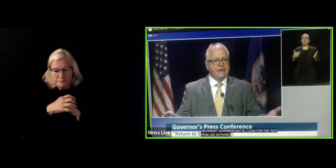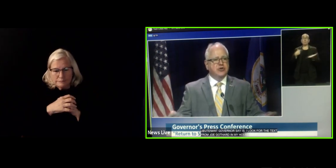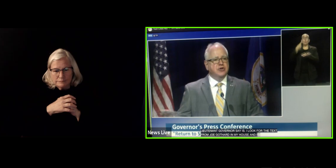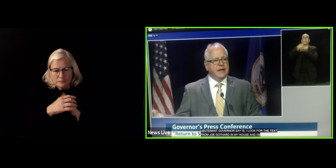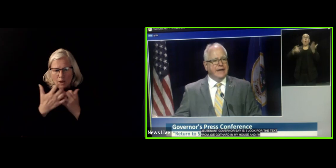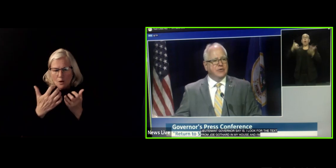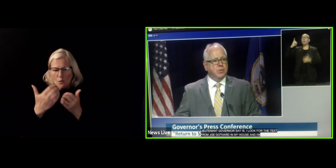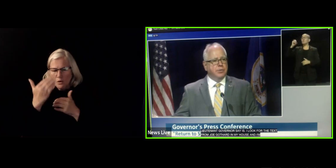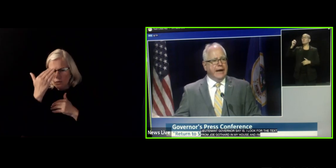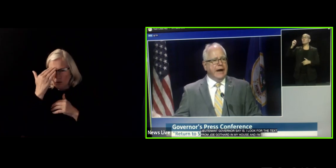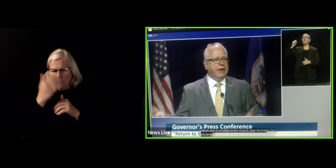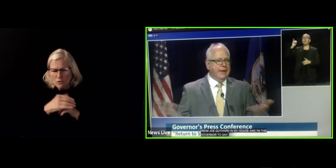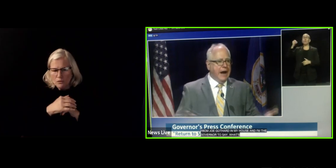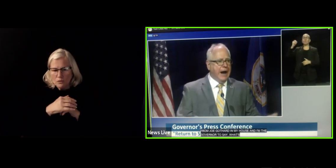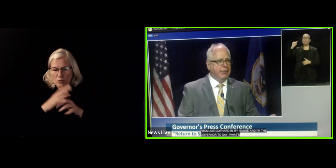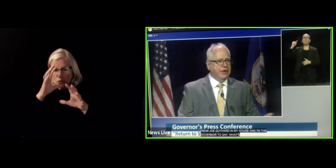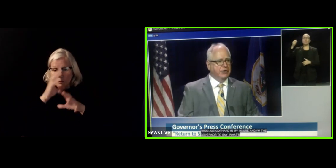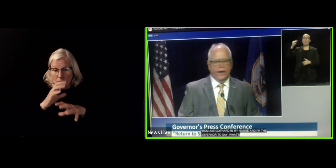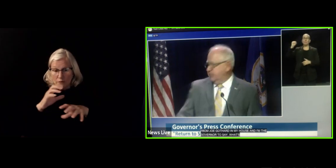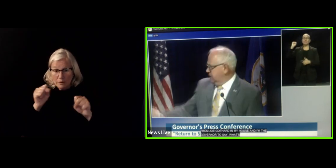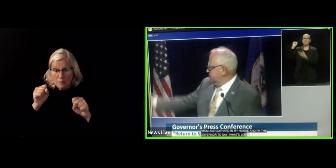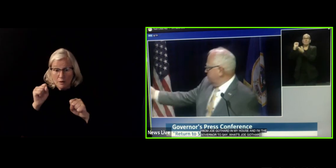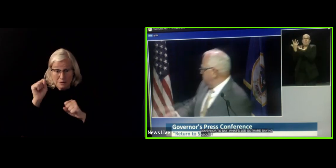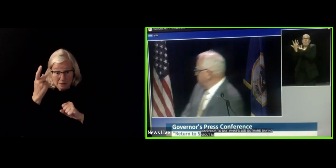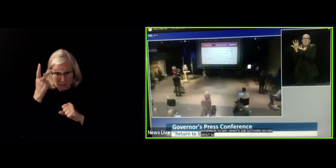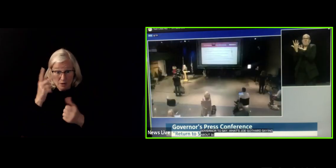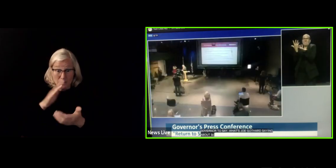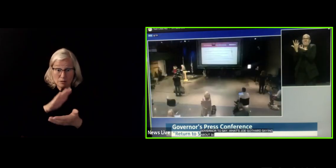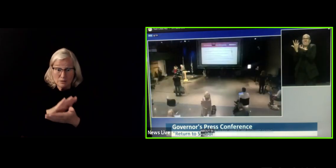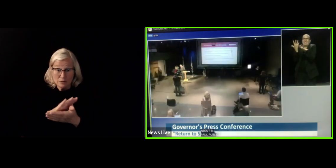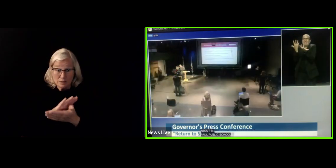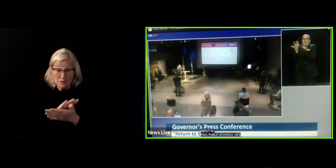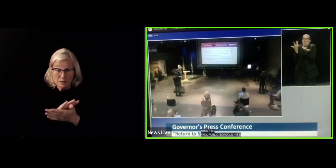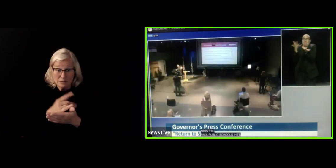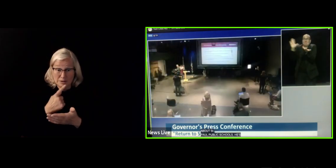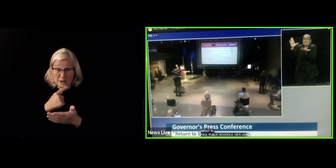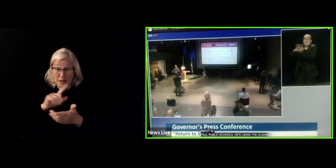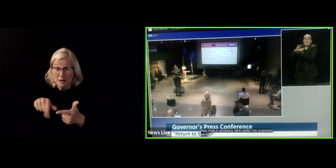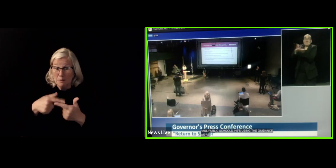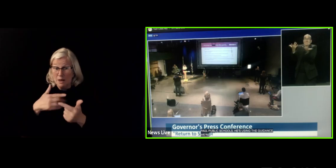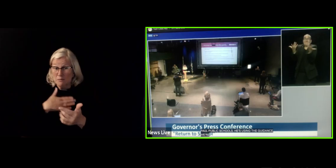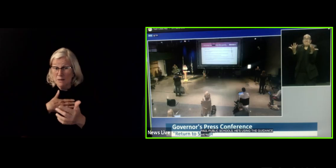He's using the guidance we're putting out and operationalizing it. So.